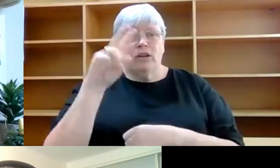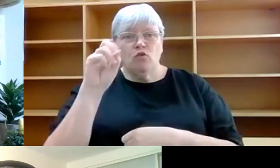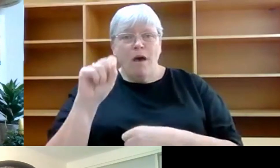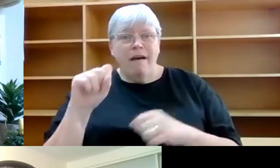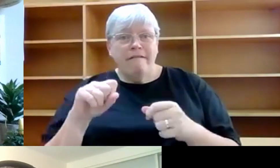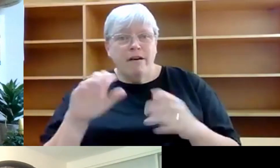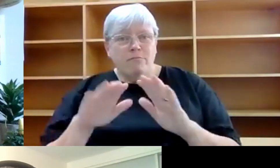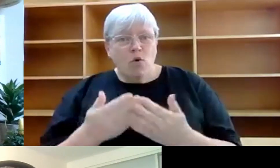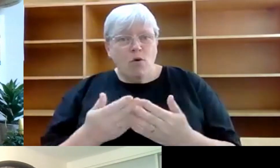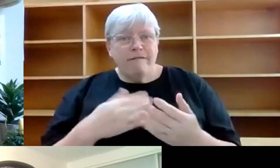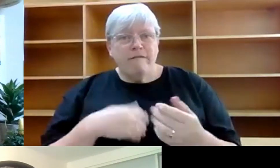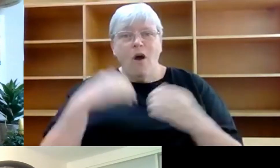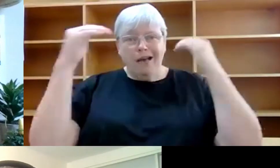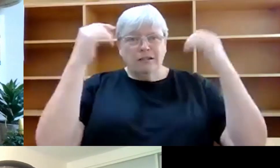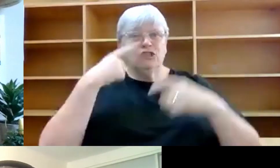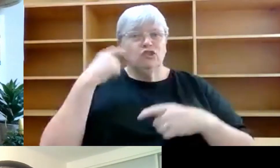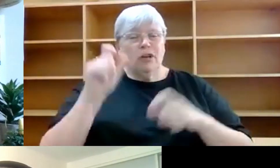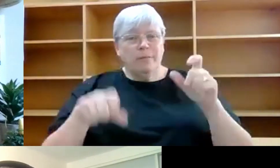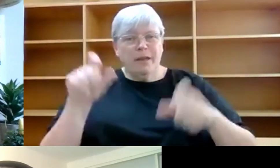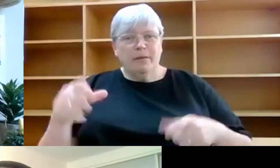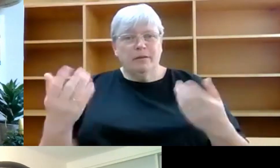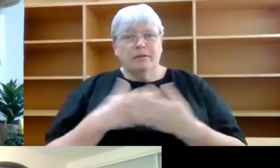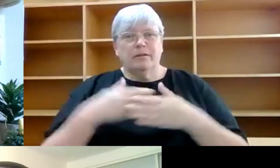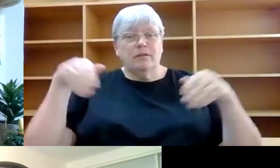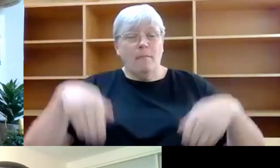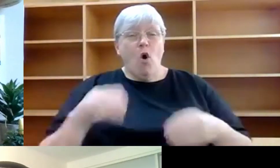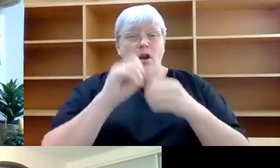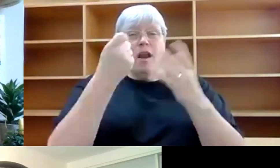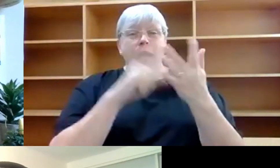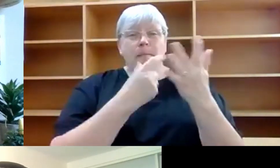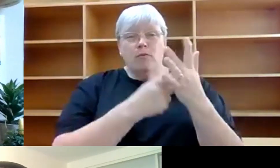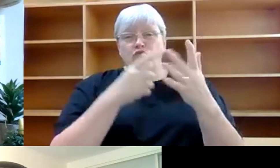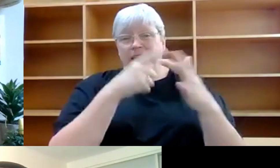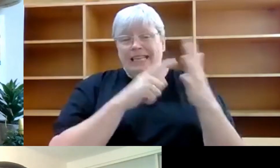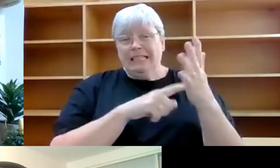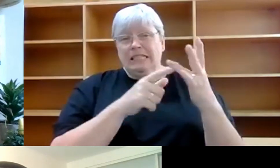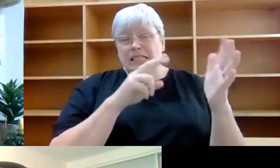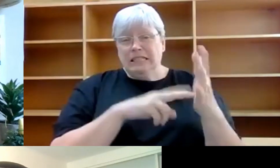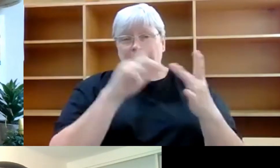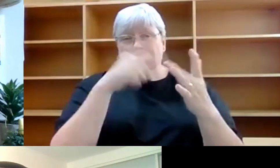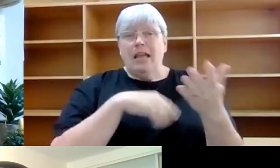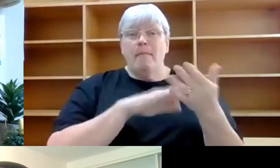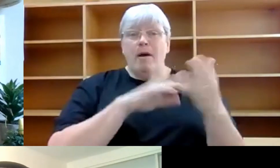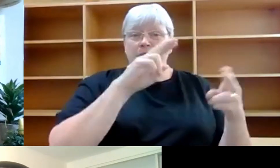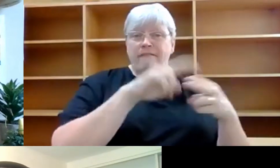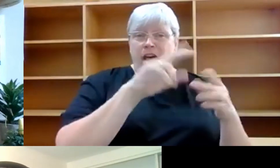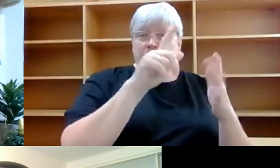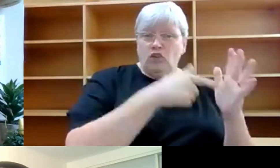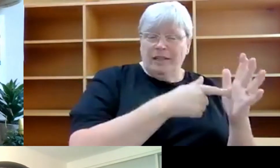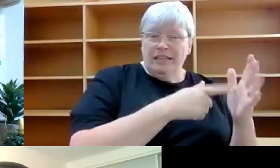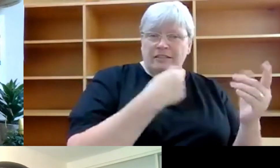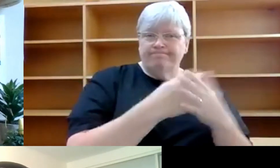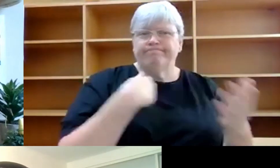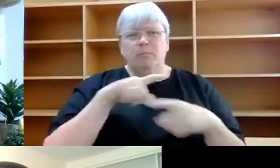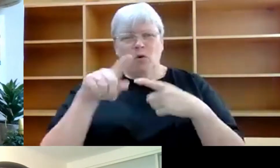young people. He was born in Brixton to Jamaican parents and spent most of his childhood in a Surrey children's home. Following a stint